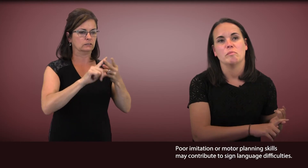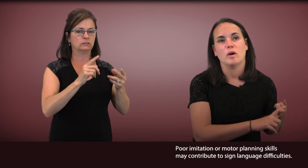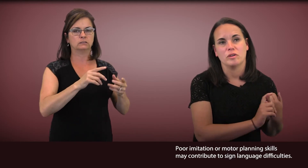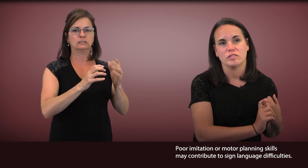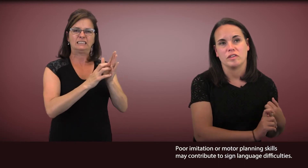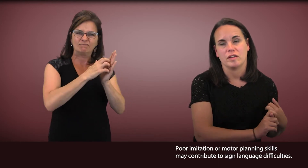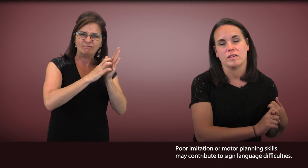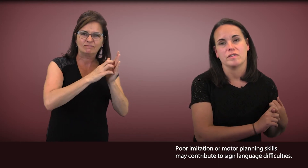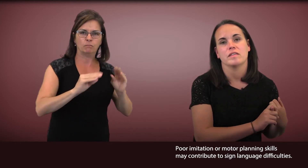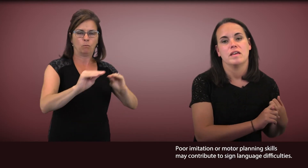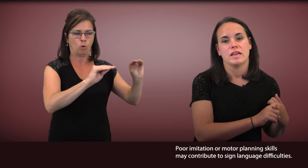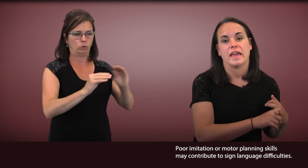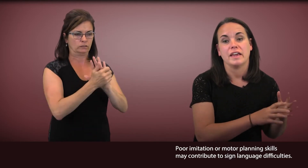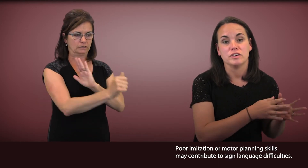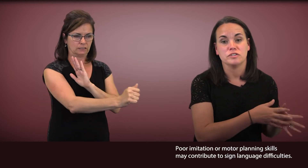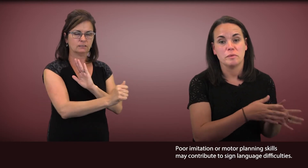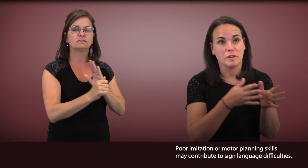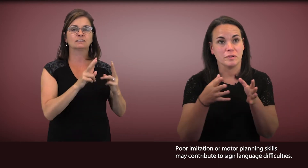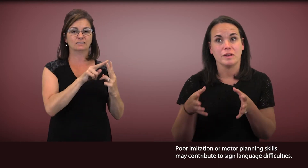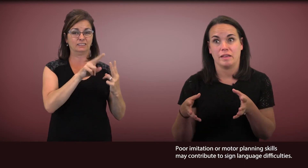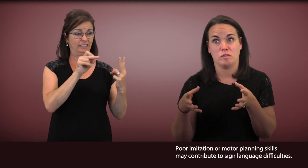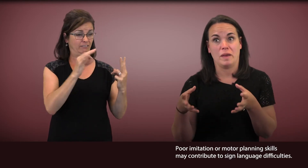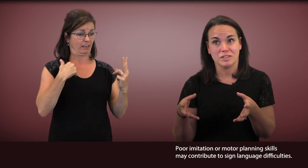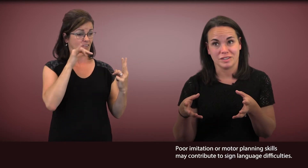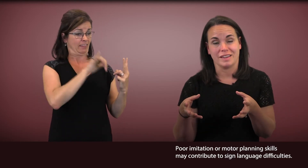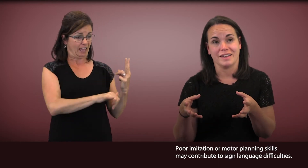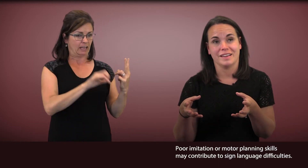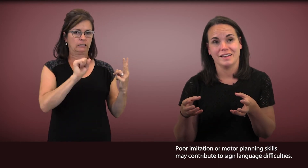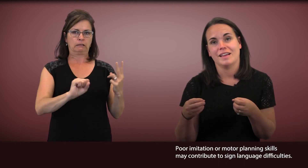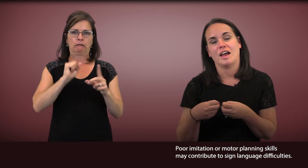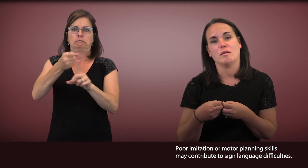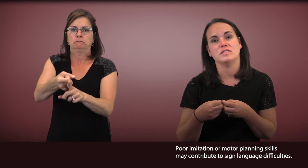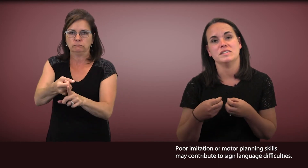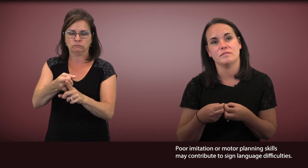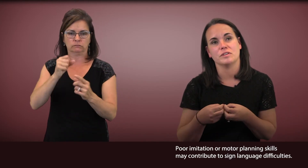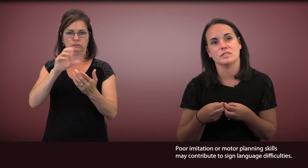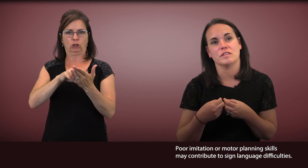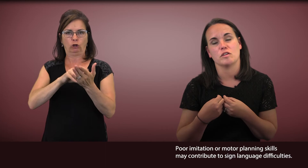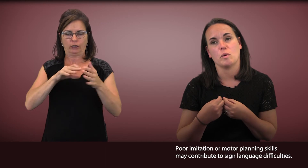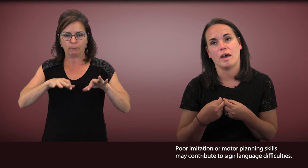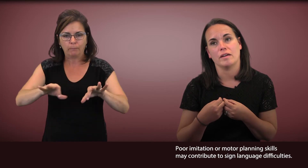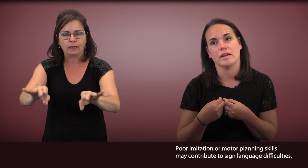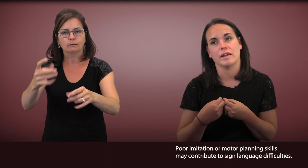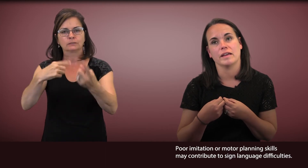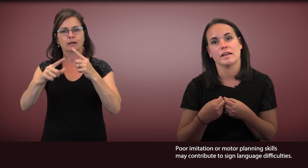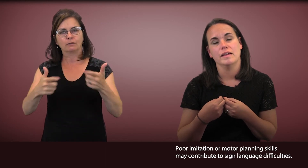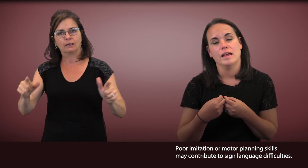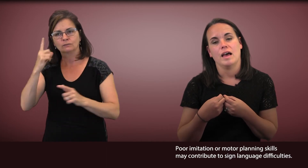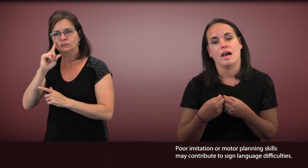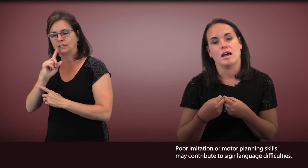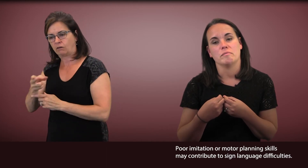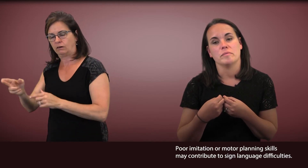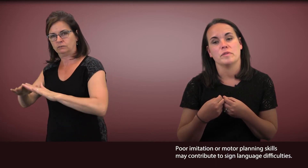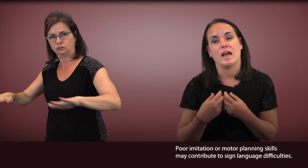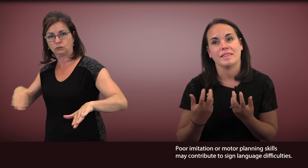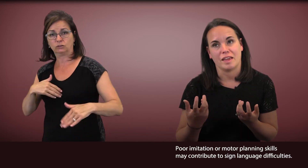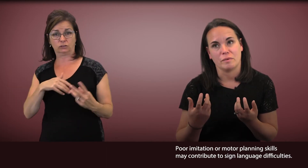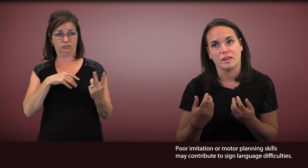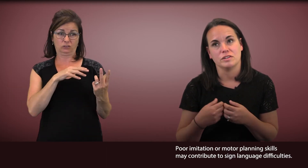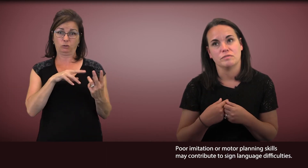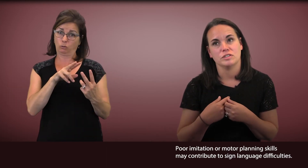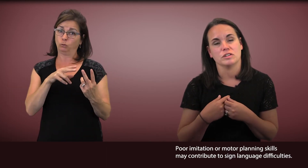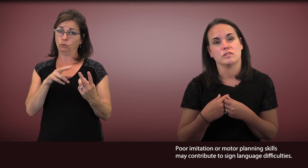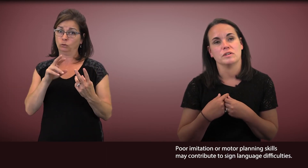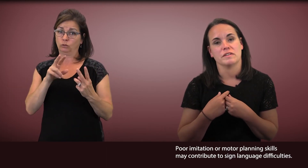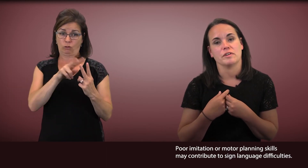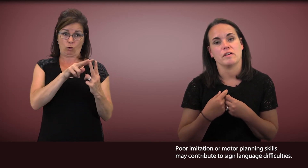and poor motor skills, can contribute especially to difficulties acquiring sign